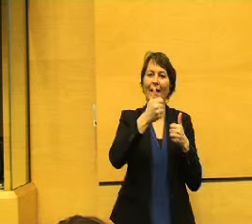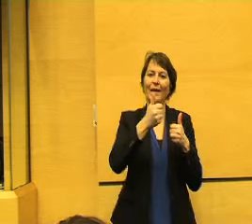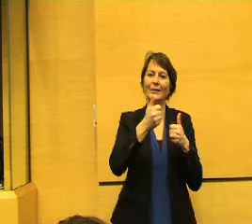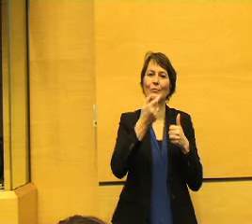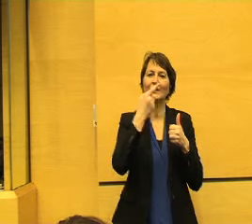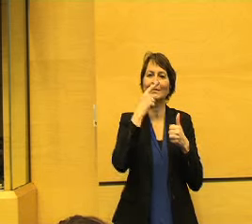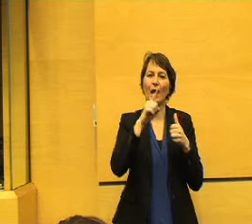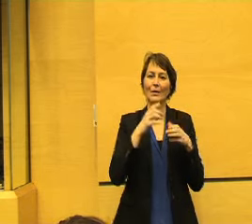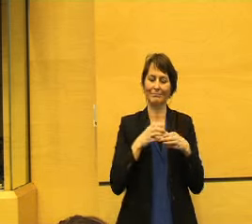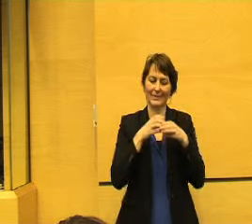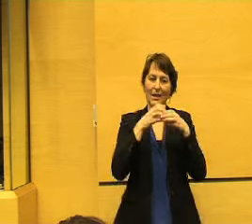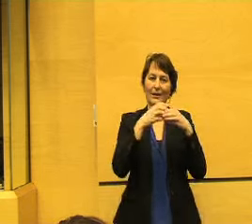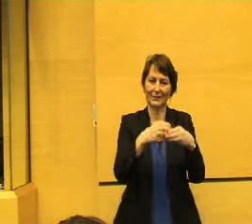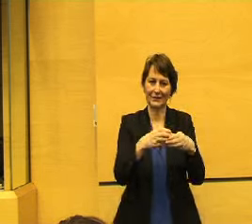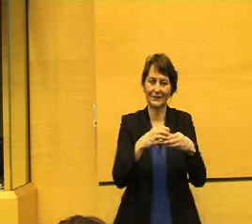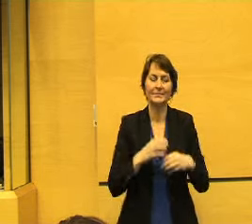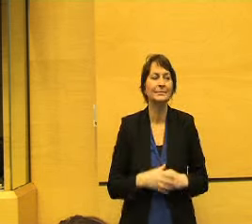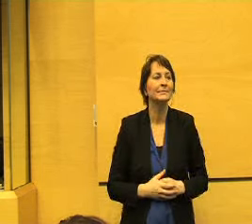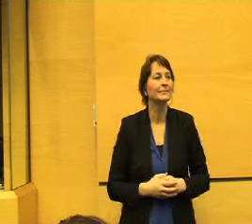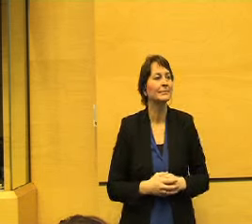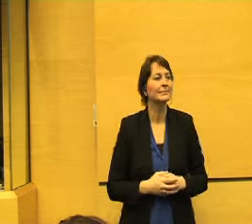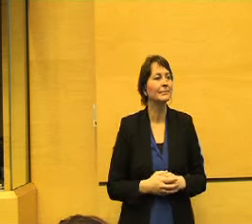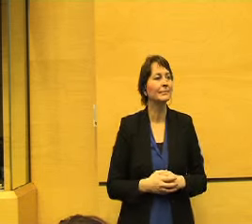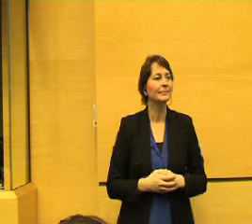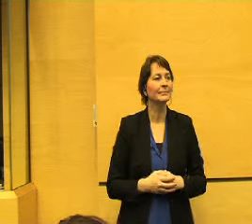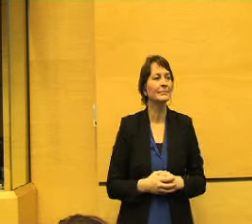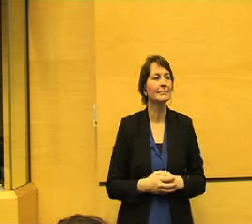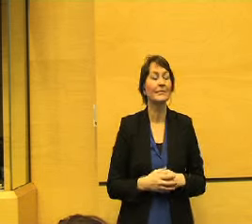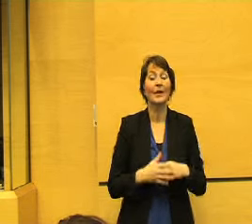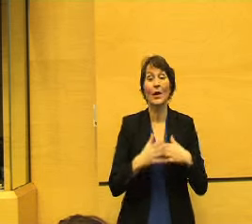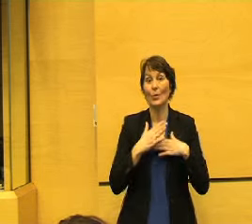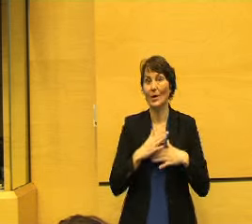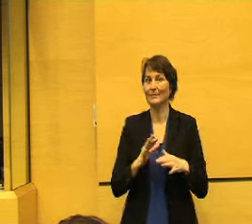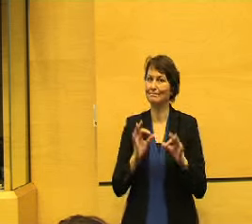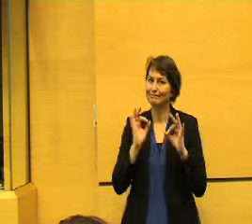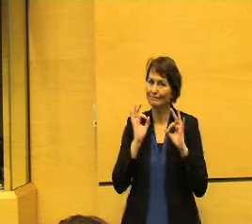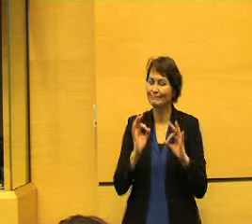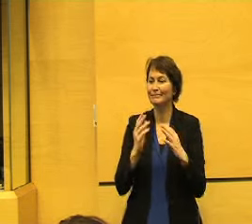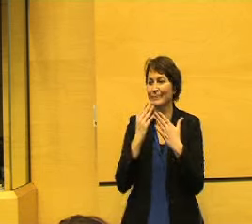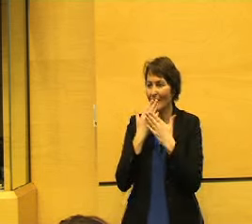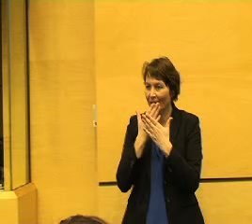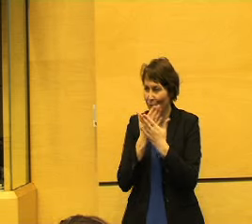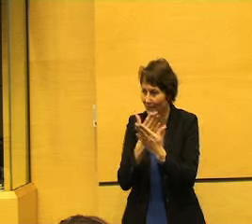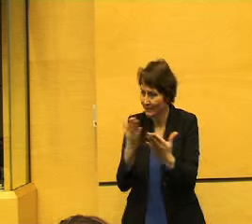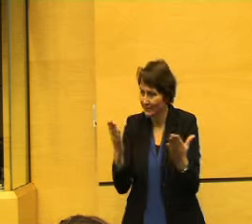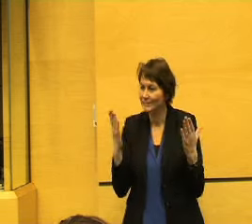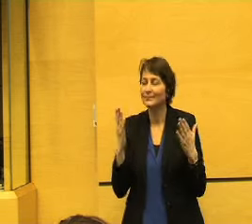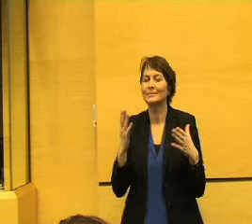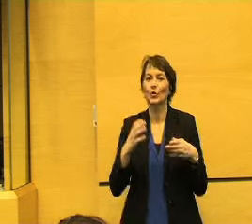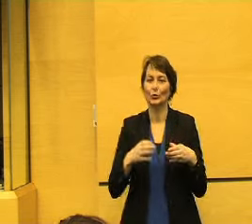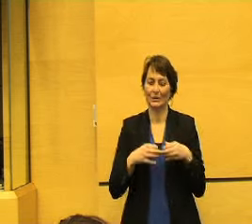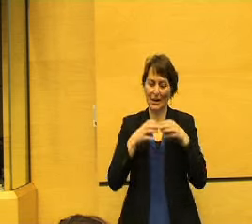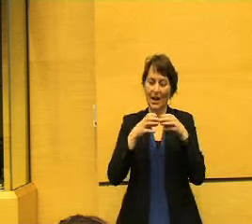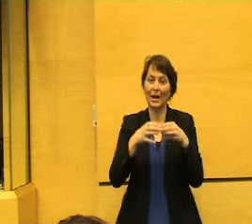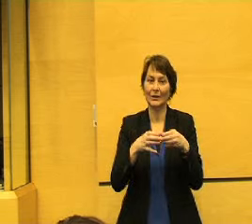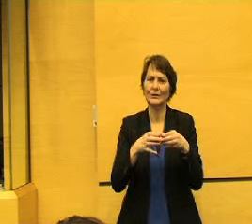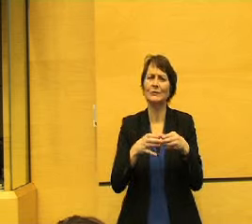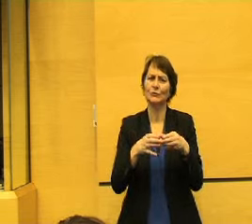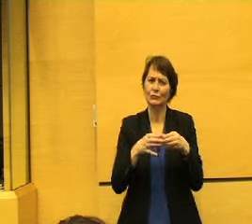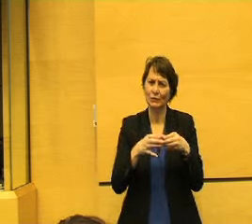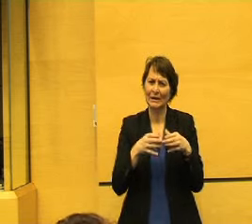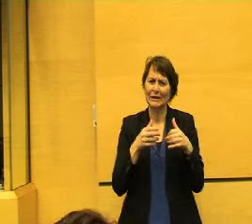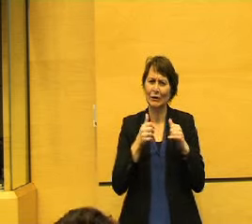delegation. I would also like to extend my special thanks to the delegation for having tried